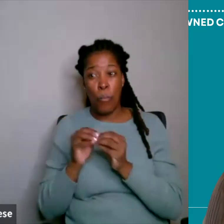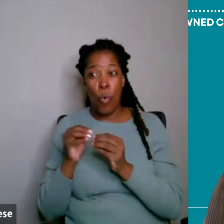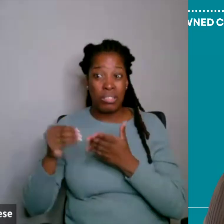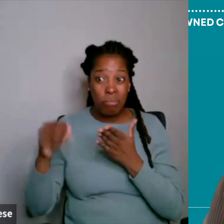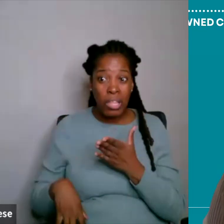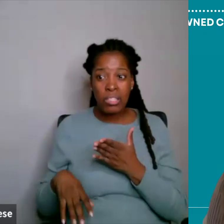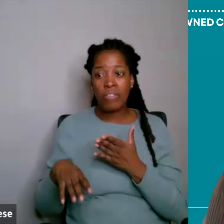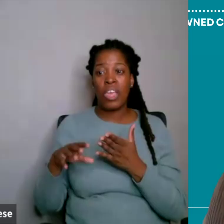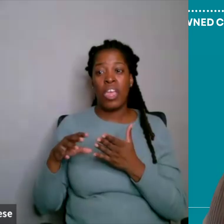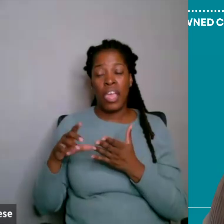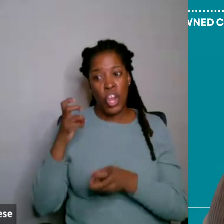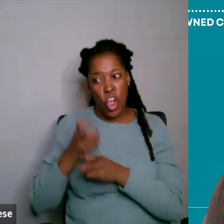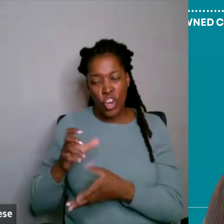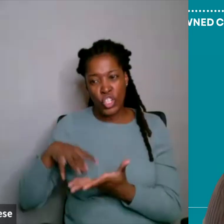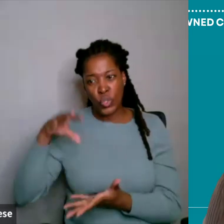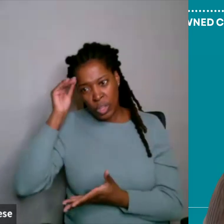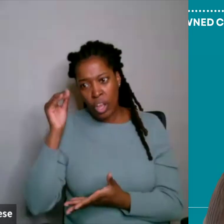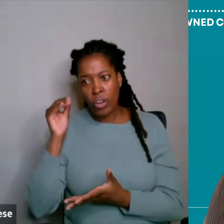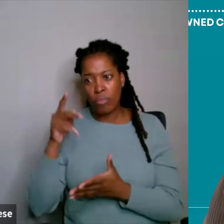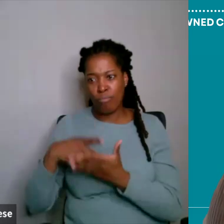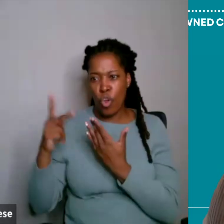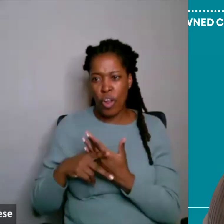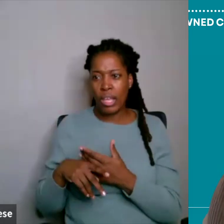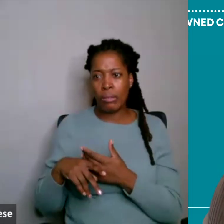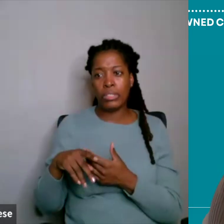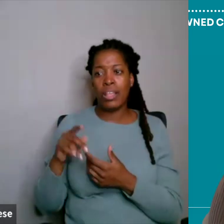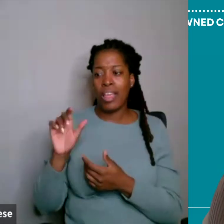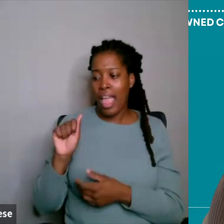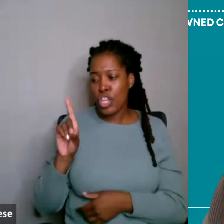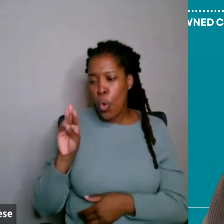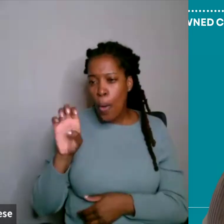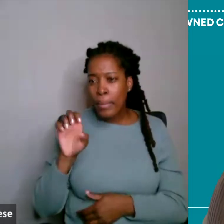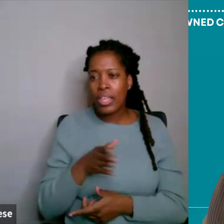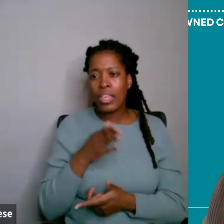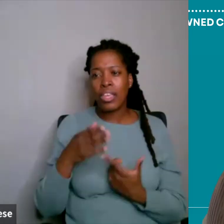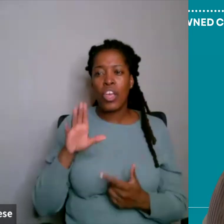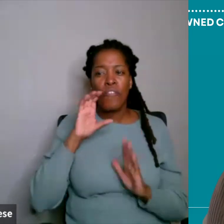Adobe Photoshop or InDesign.